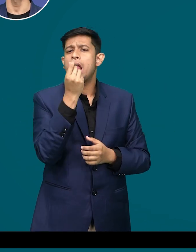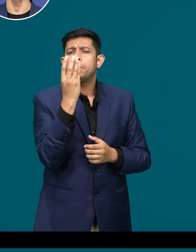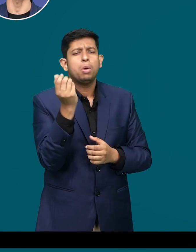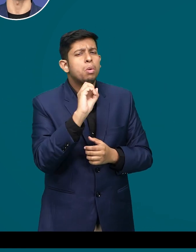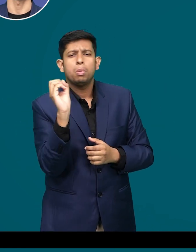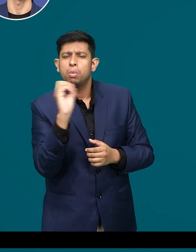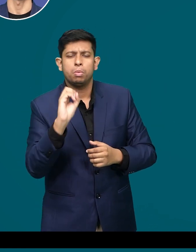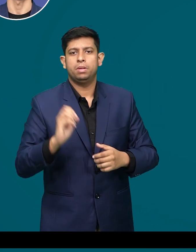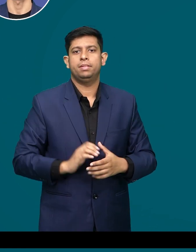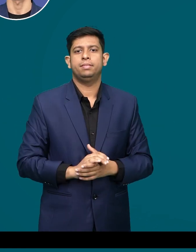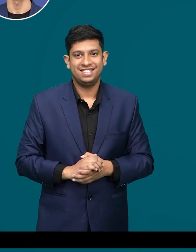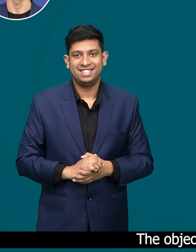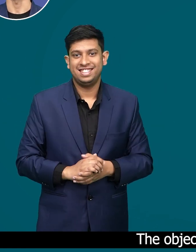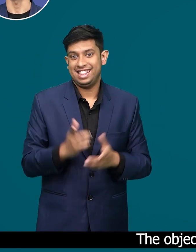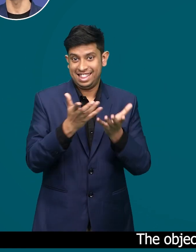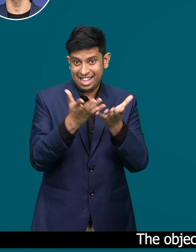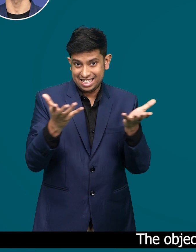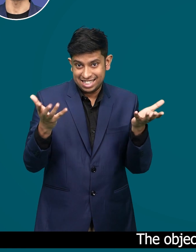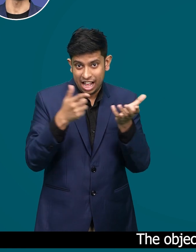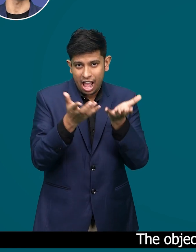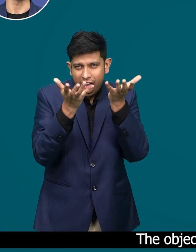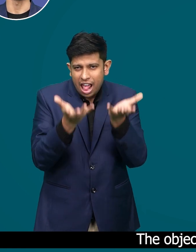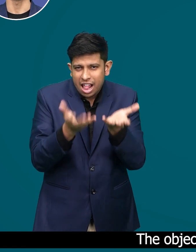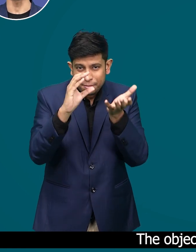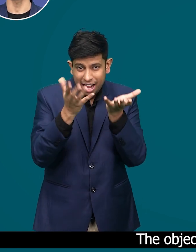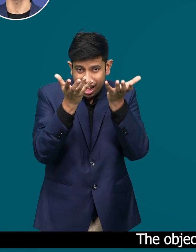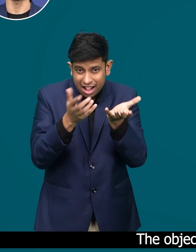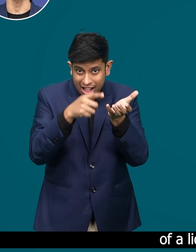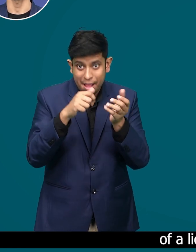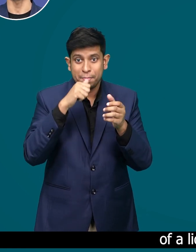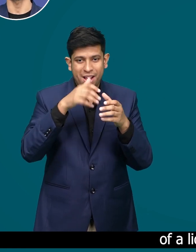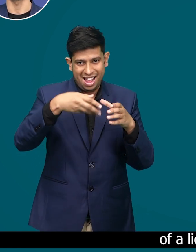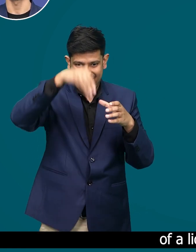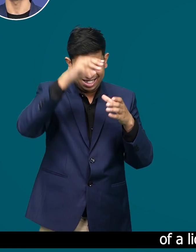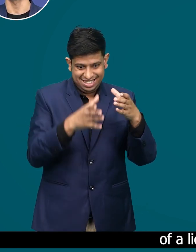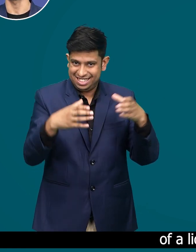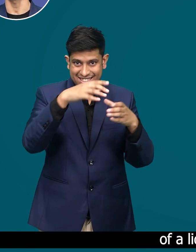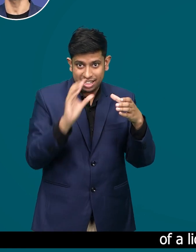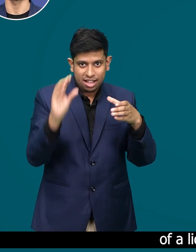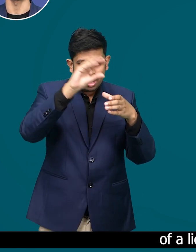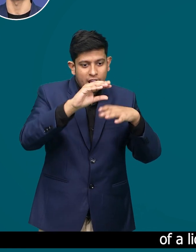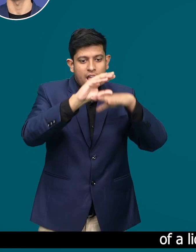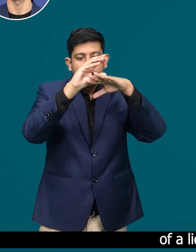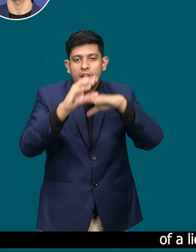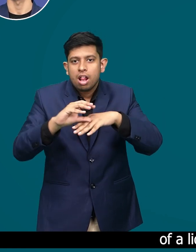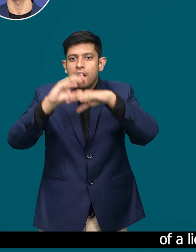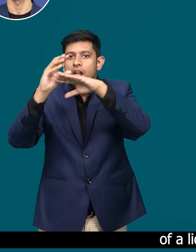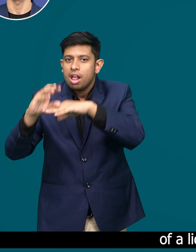It has no unit. The objects of density less than that of a liquid float on the liquid.